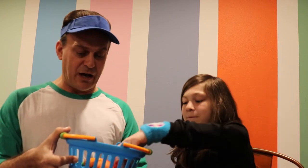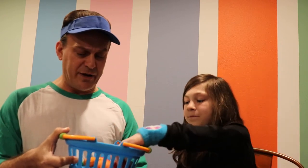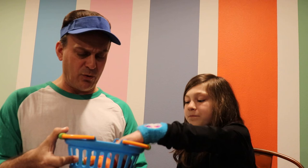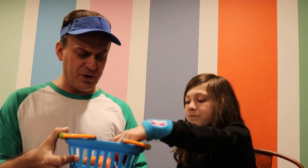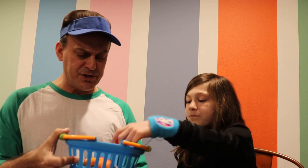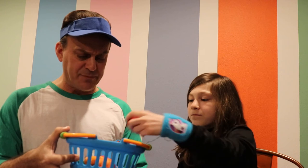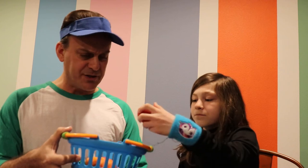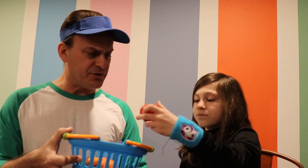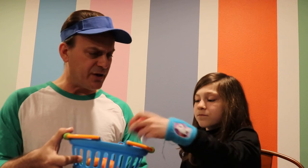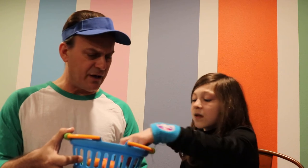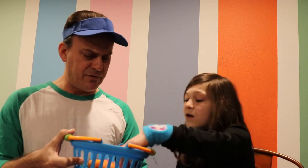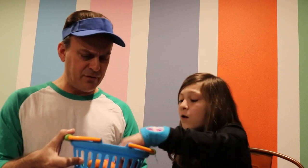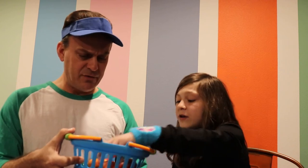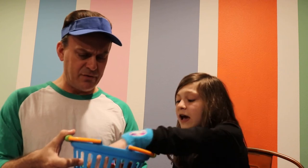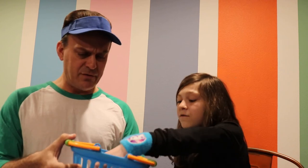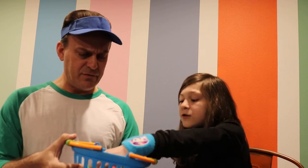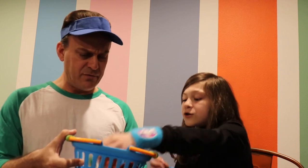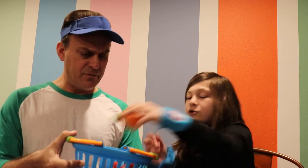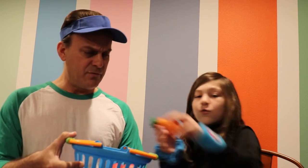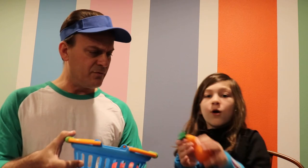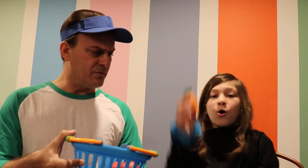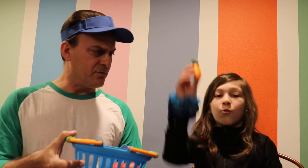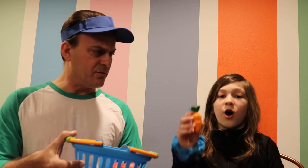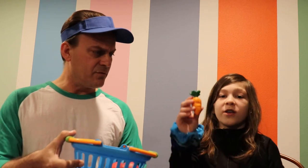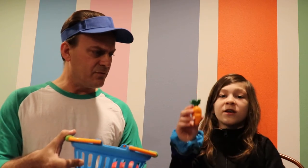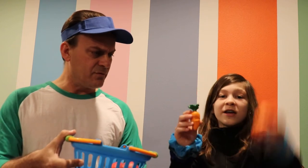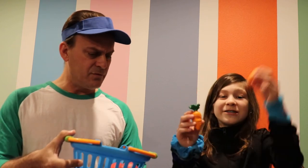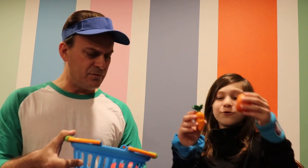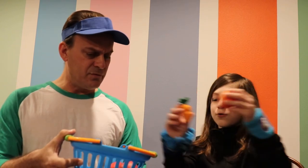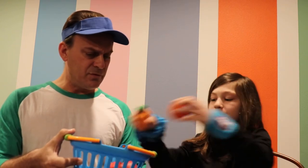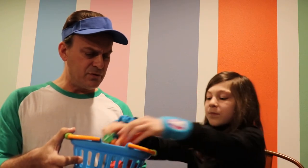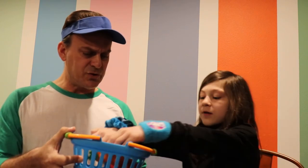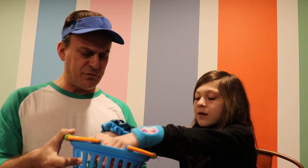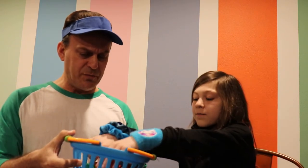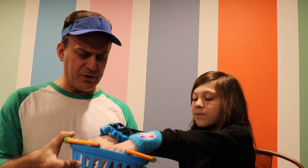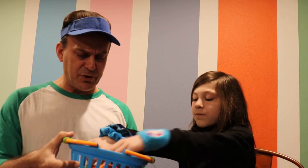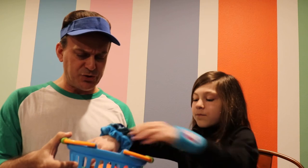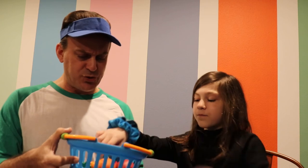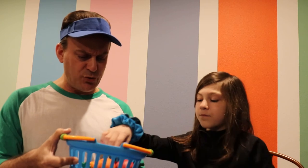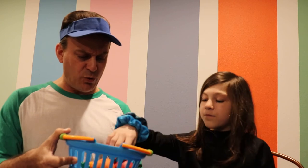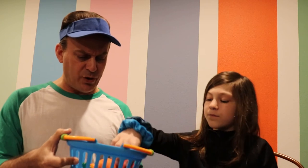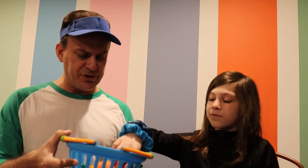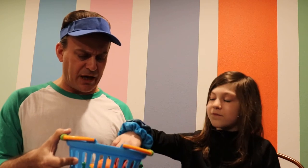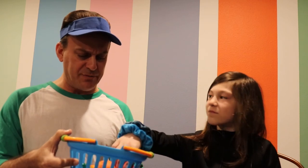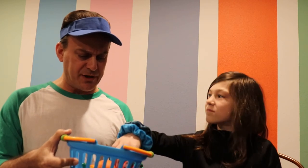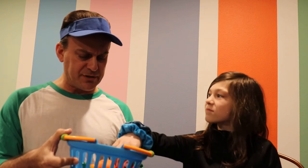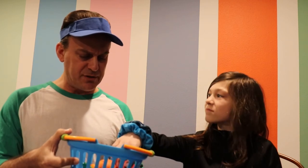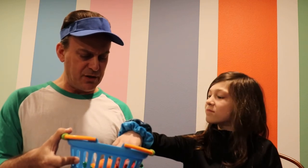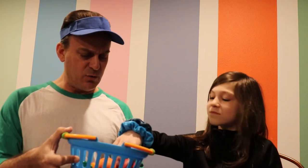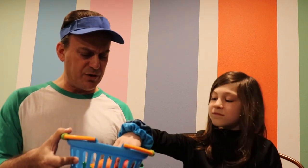many orange objects do you have? We have 2. 1, 2. So if you put those 2 orange objects with